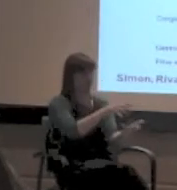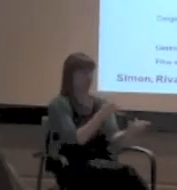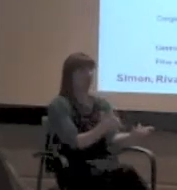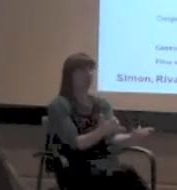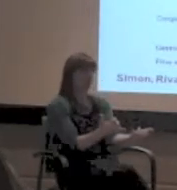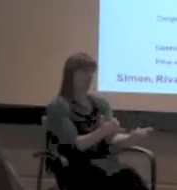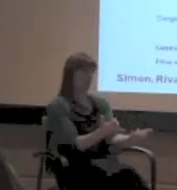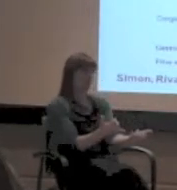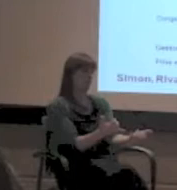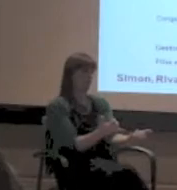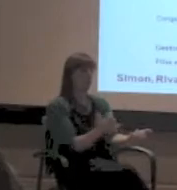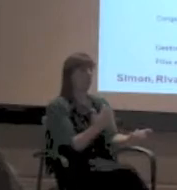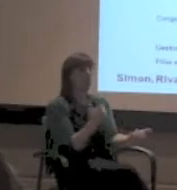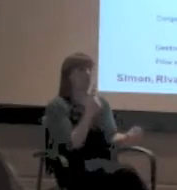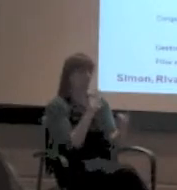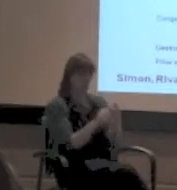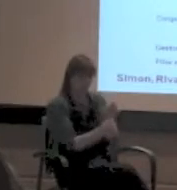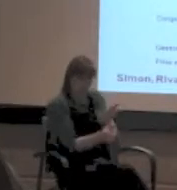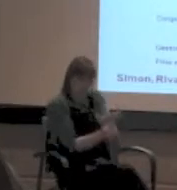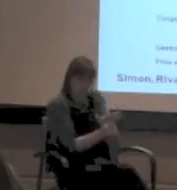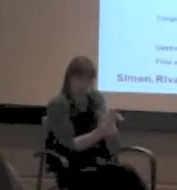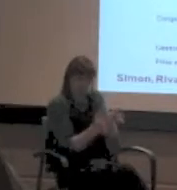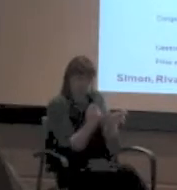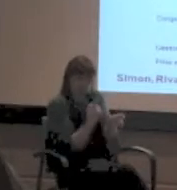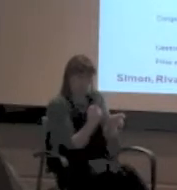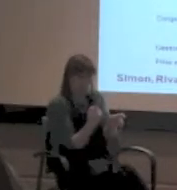that is waiting to be printed from one of